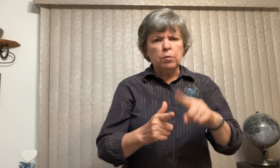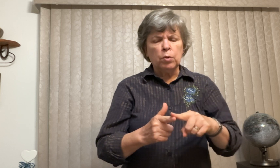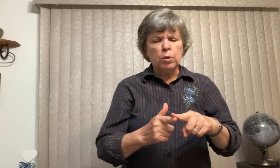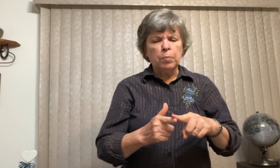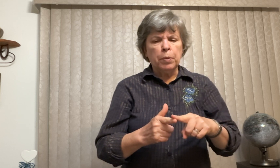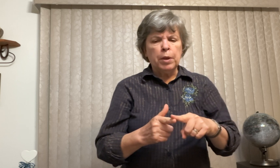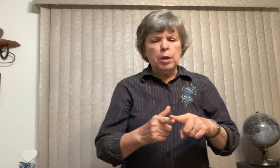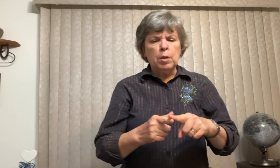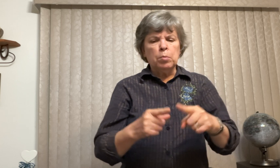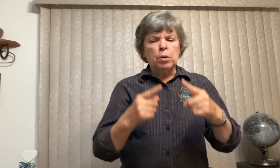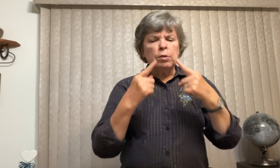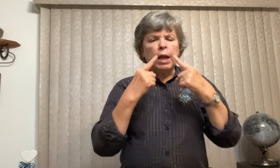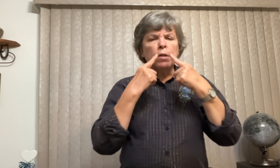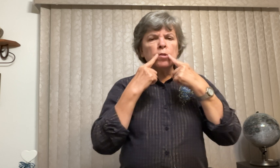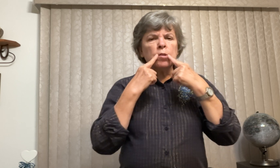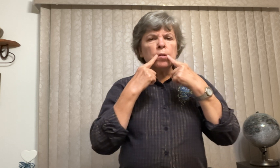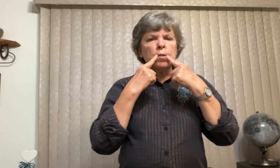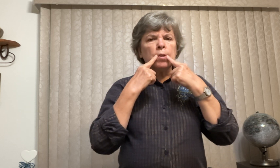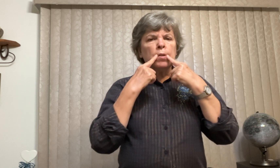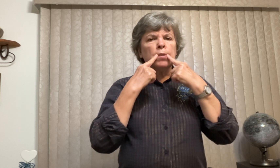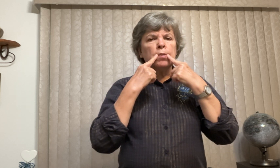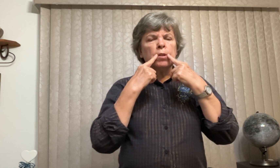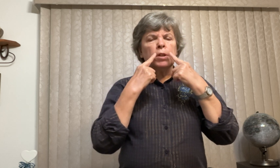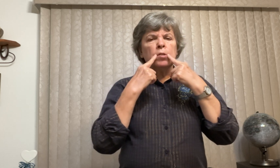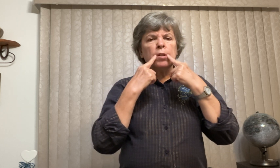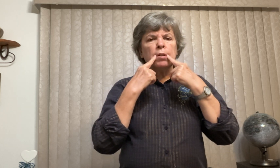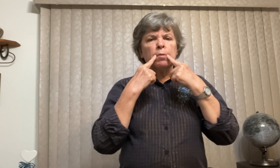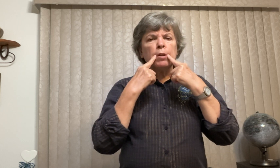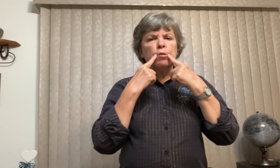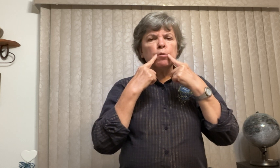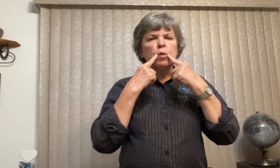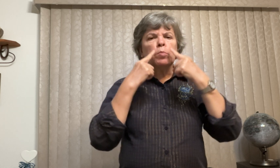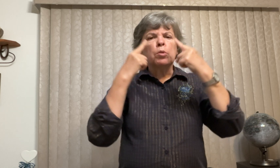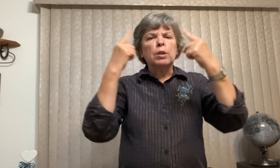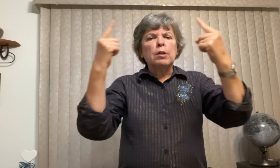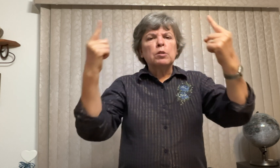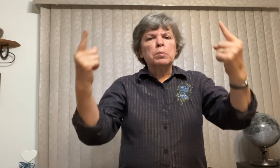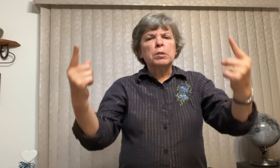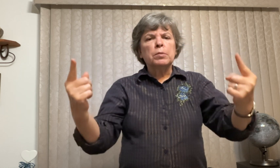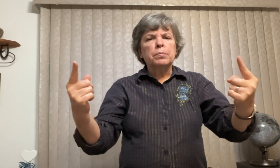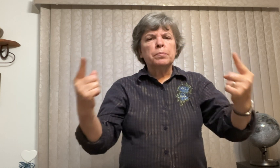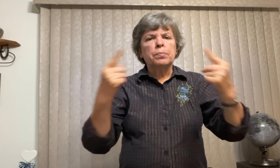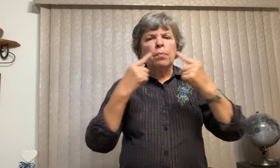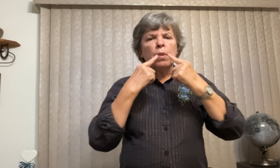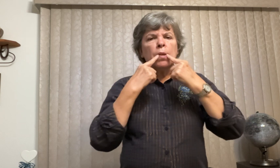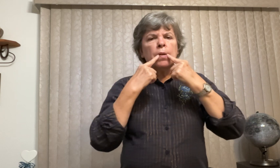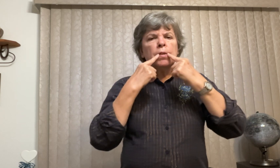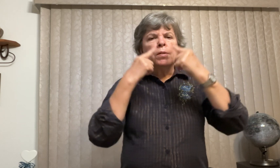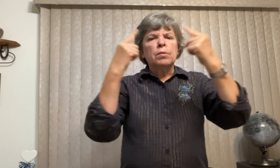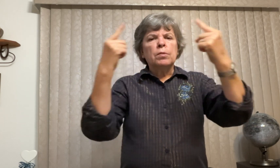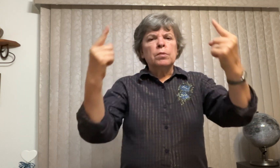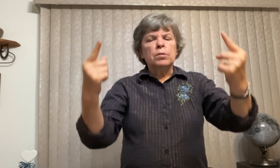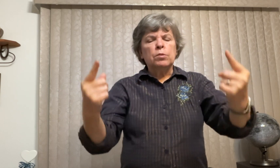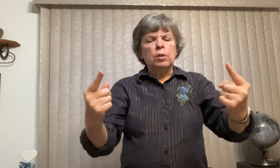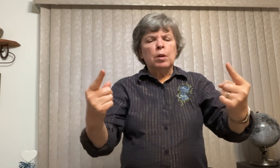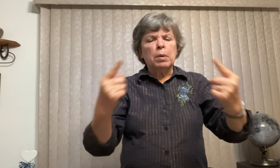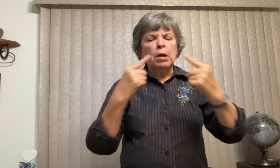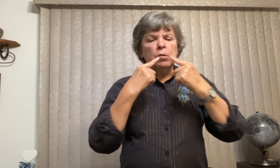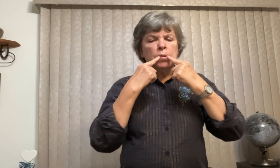before. Pronounced, this is like a declaration or a pronouncement that you come out.